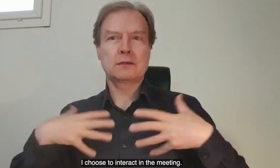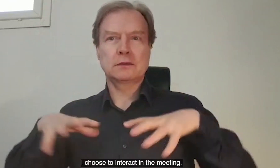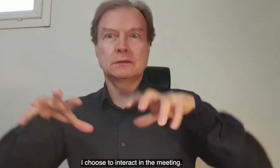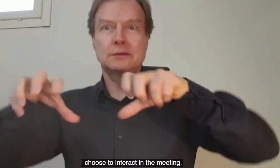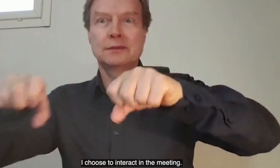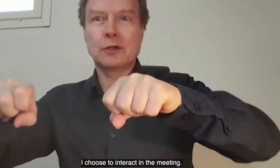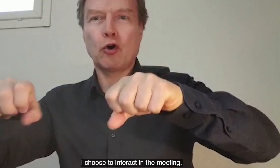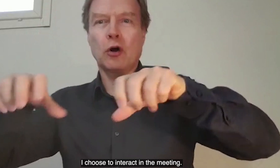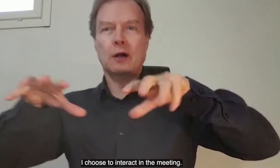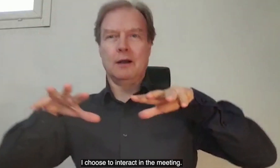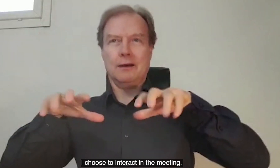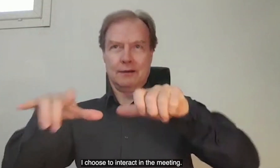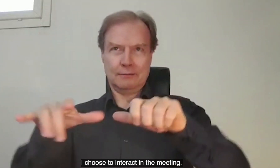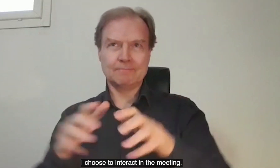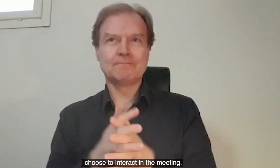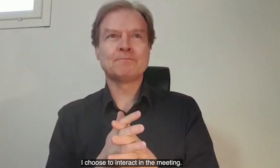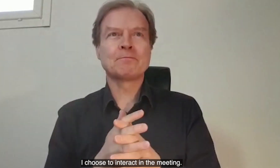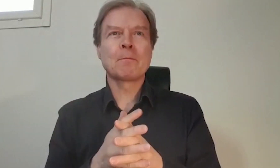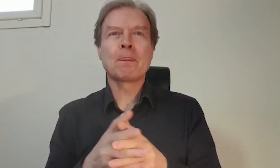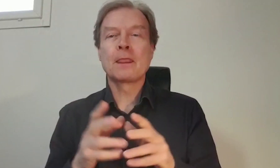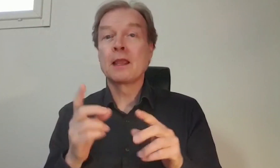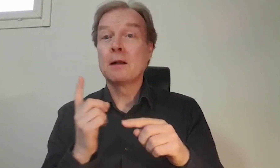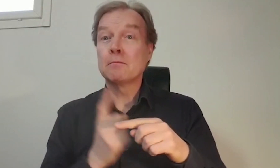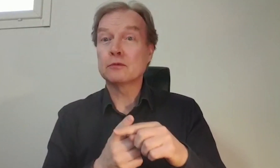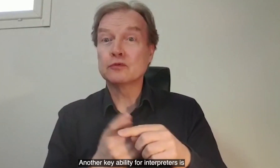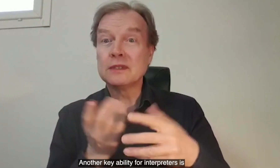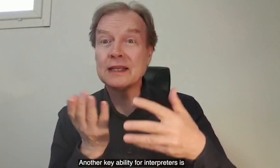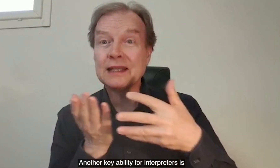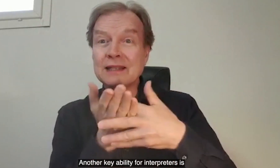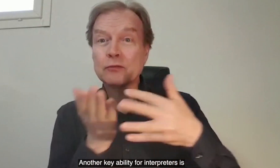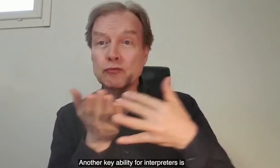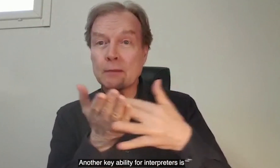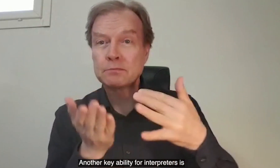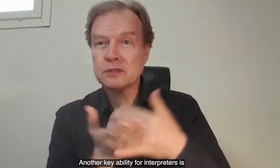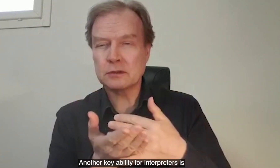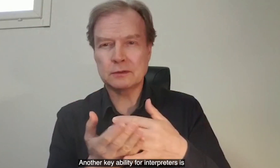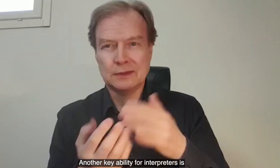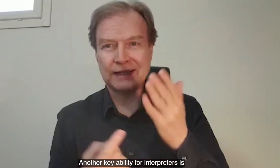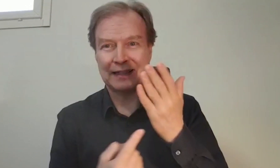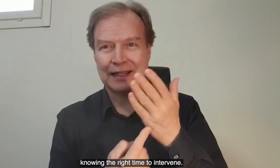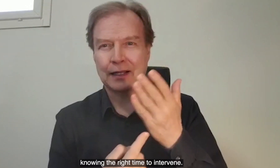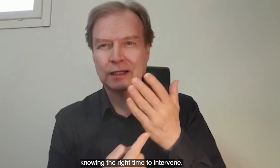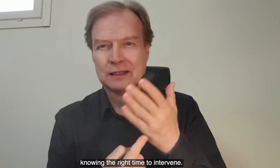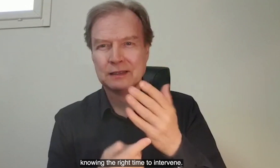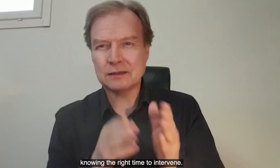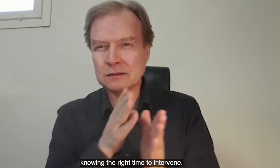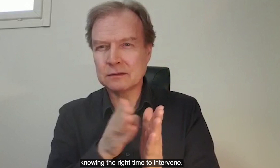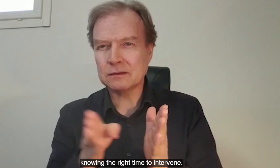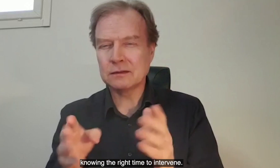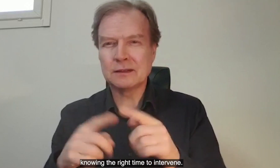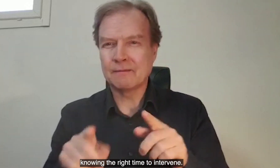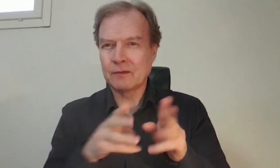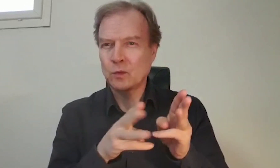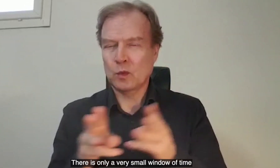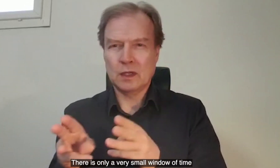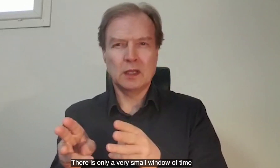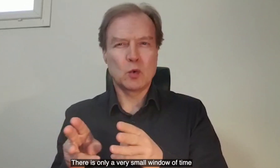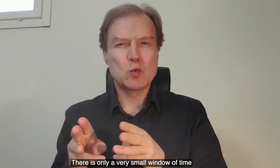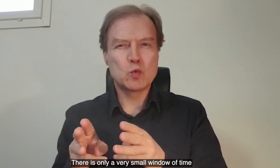the status of an individual as they speak, as this informs how I choose to interact in the meeting. Another key